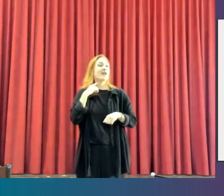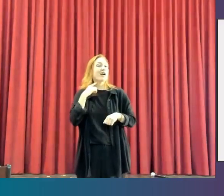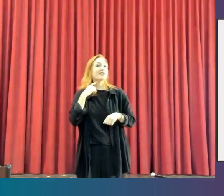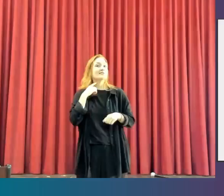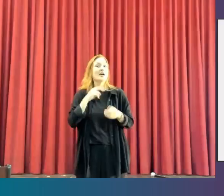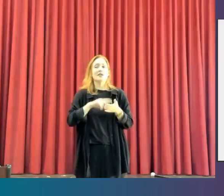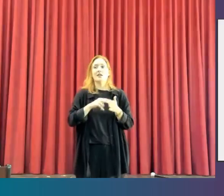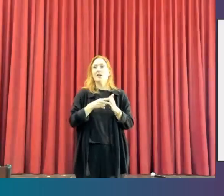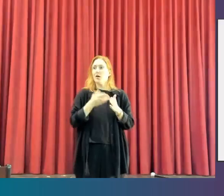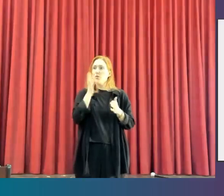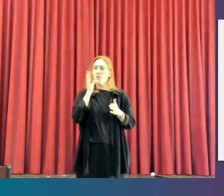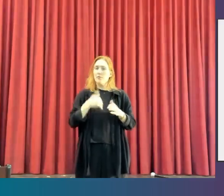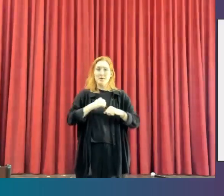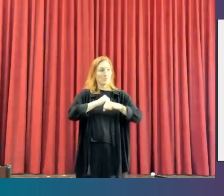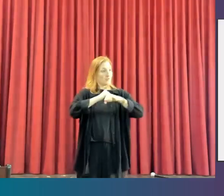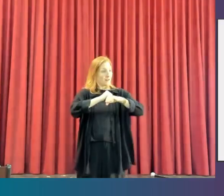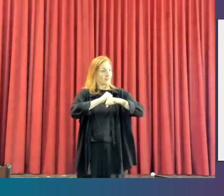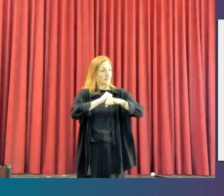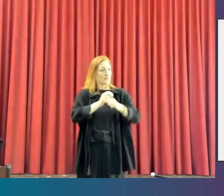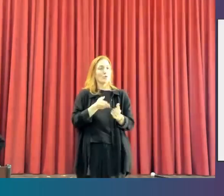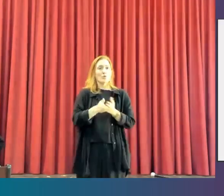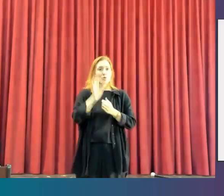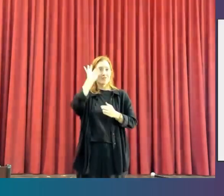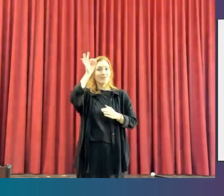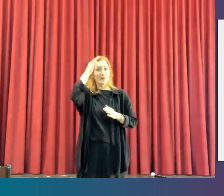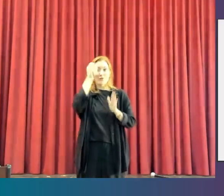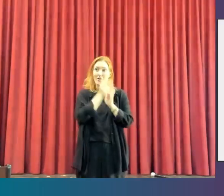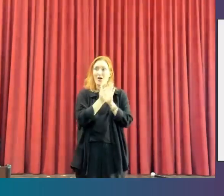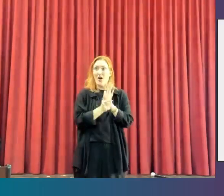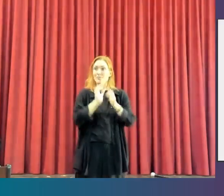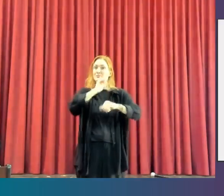against discrimination through federal law.